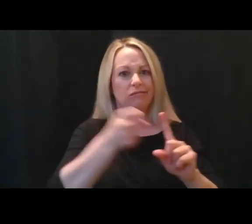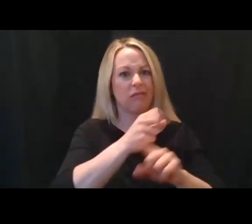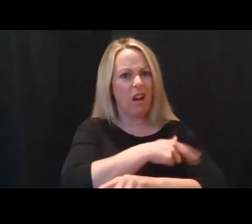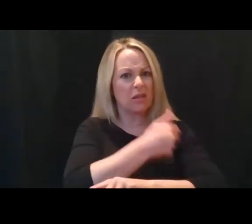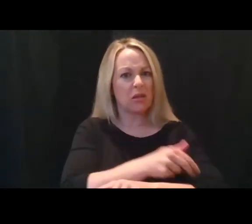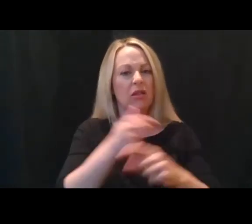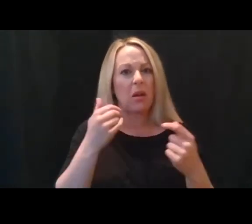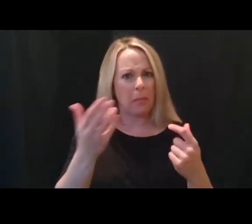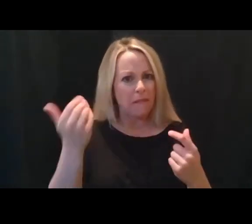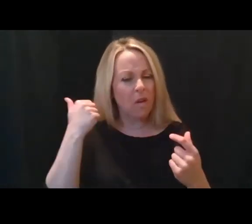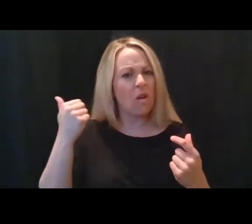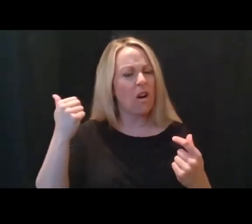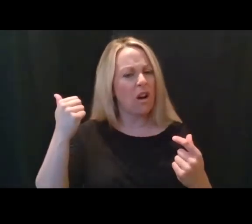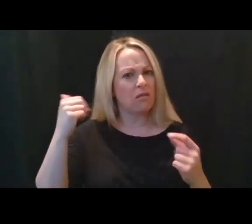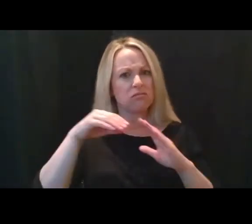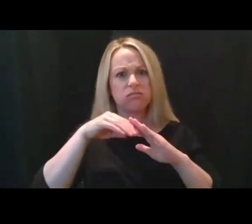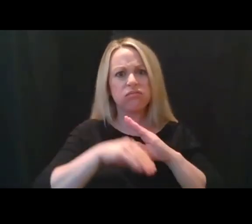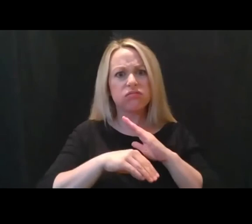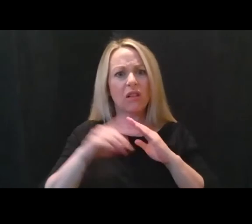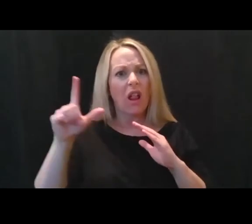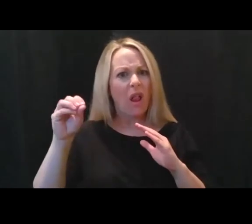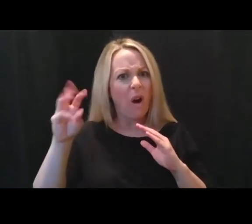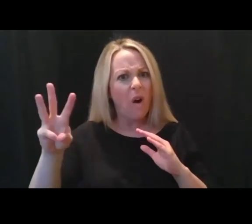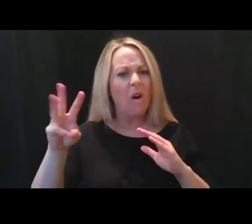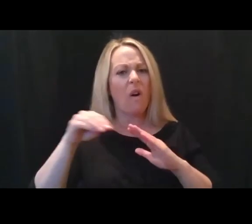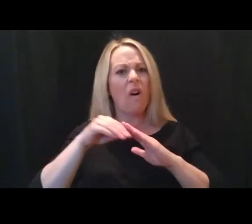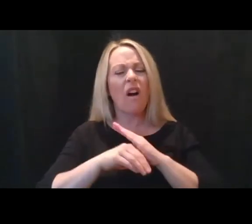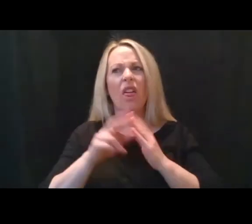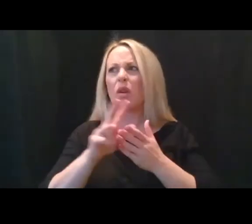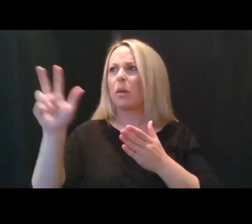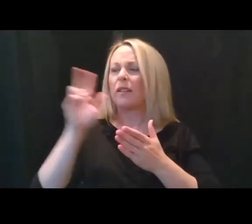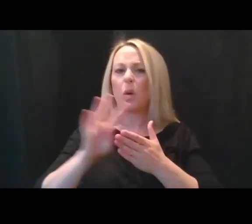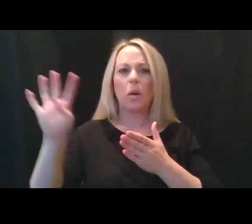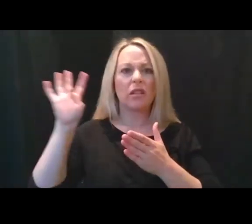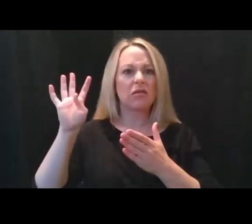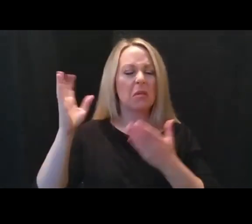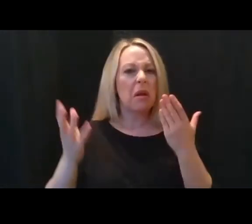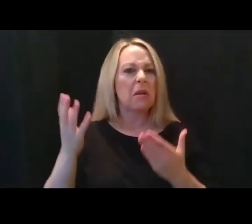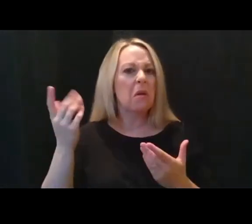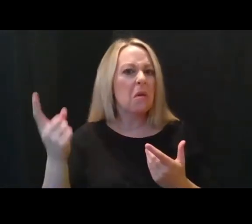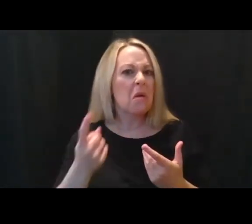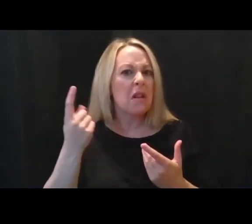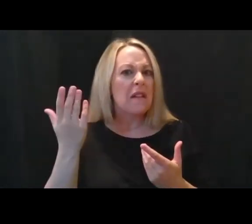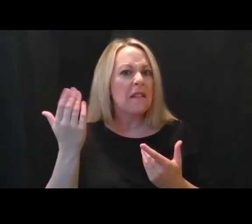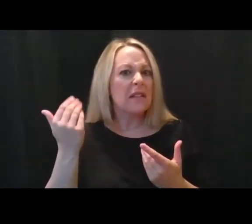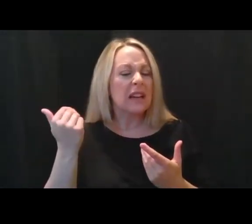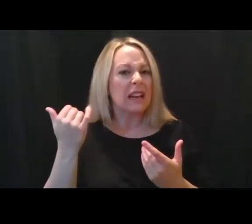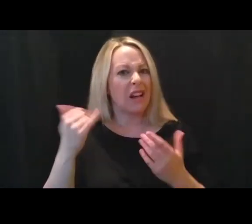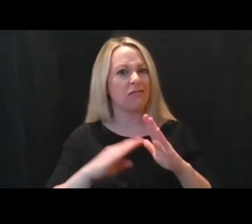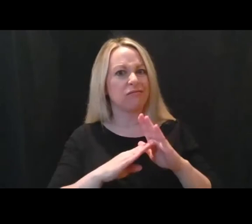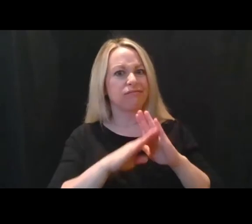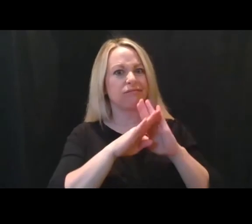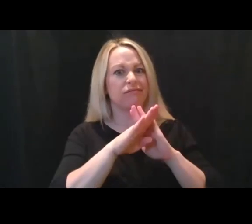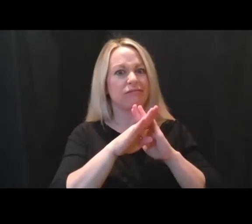low about 3 or 4 weeks ago, around 15 patients, and right now we're over 32 patients in our